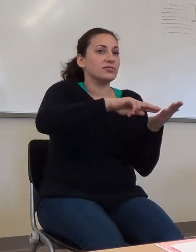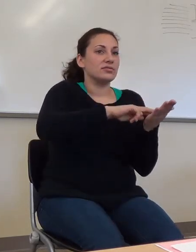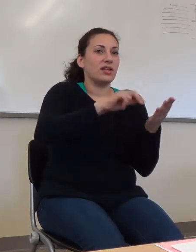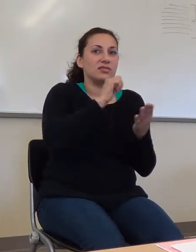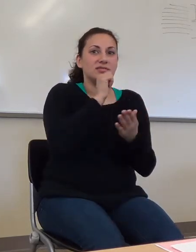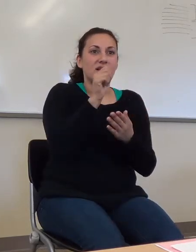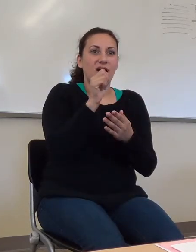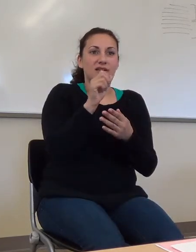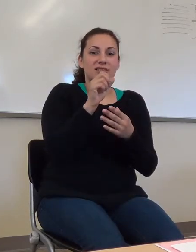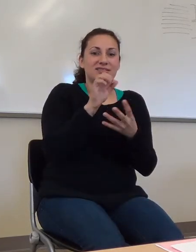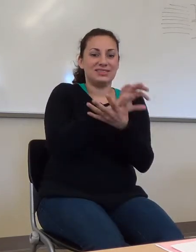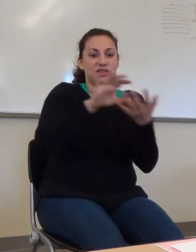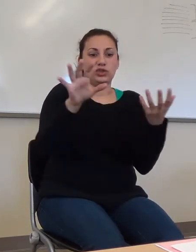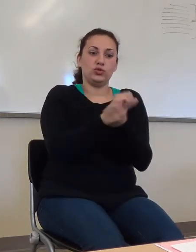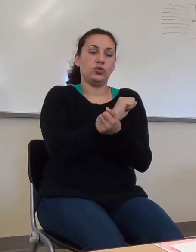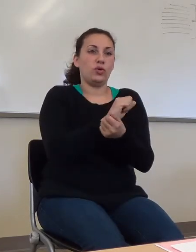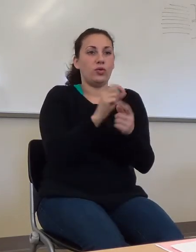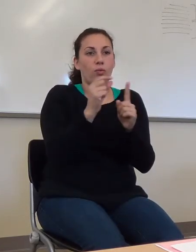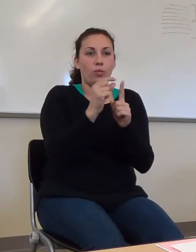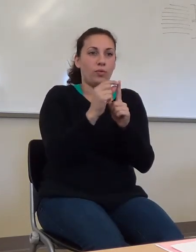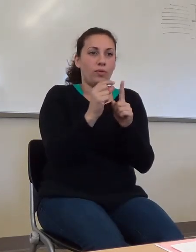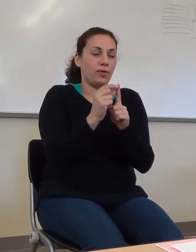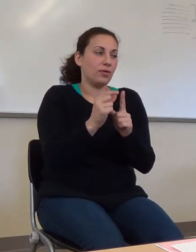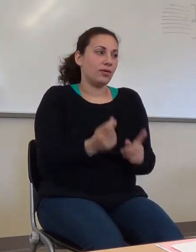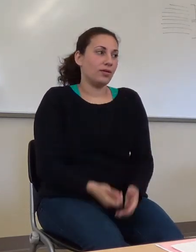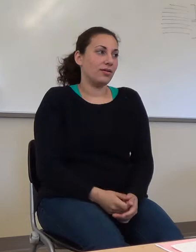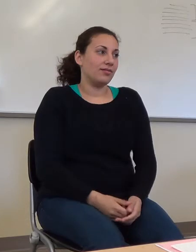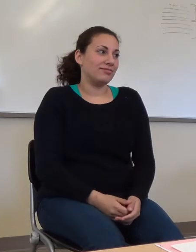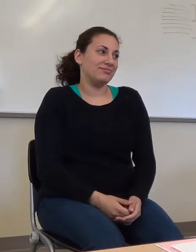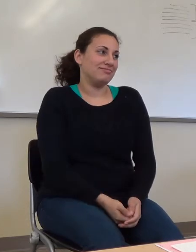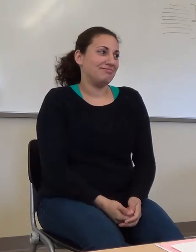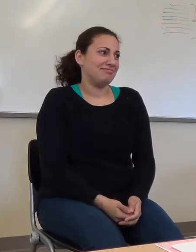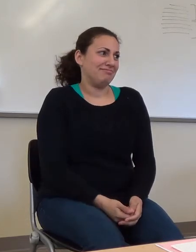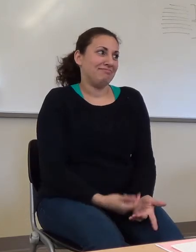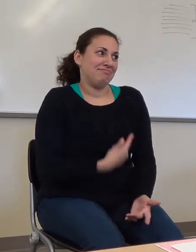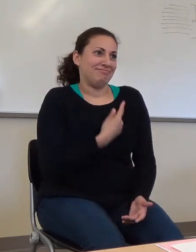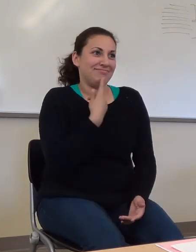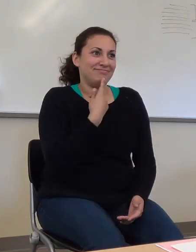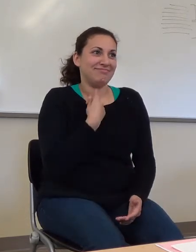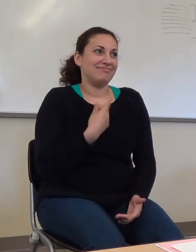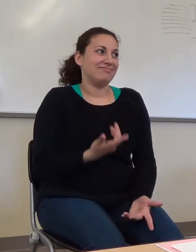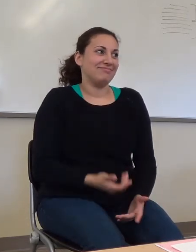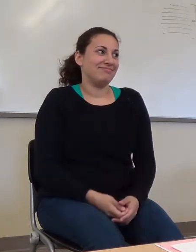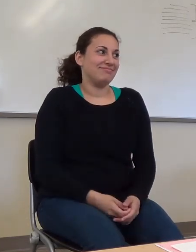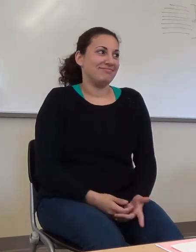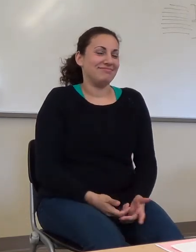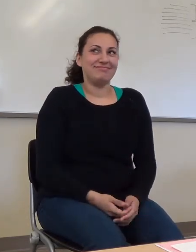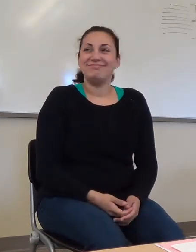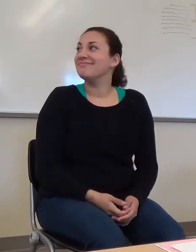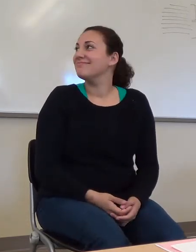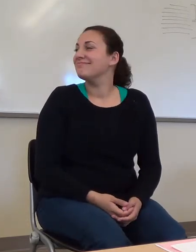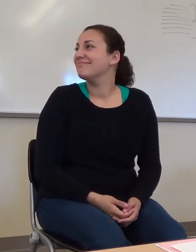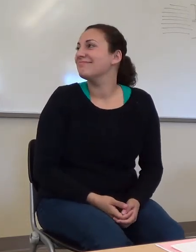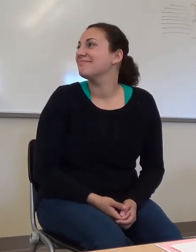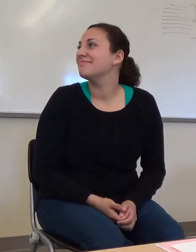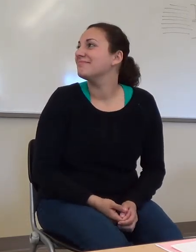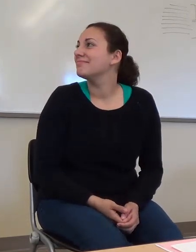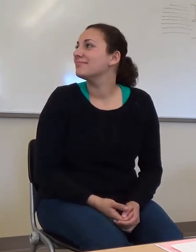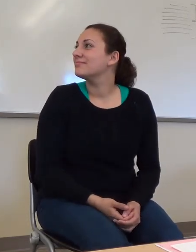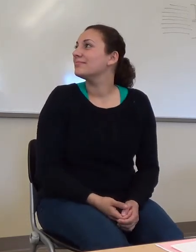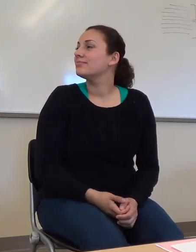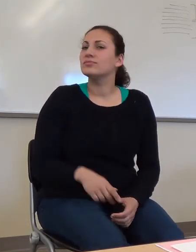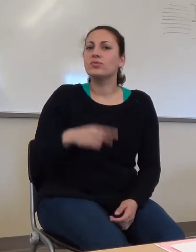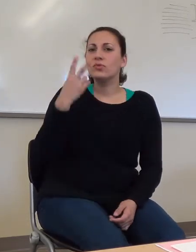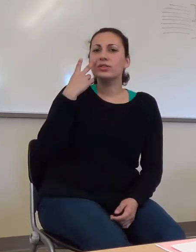obliterate the words. Okay, what do you see mentioned